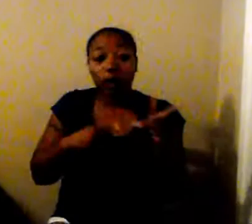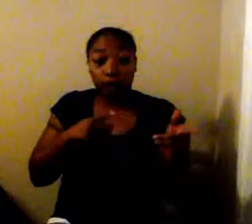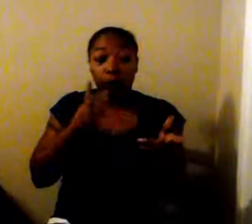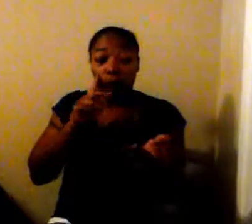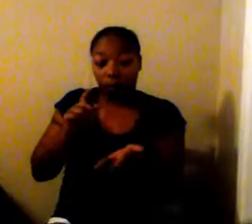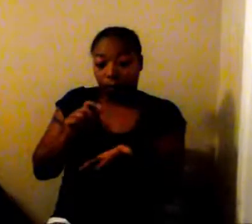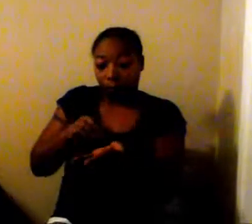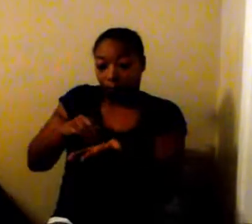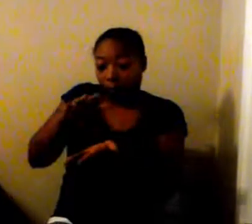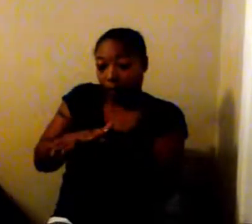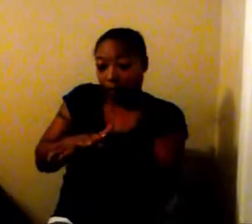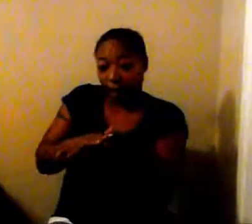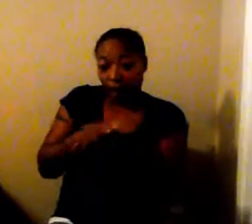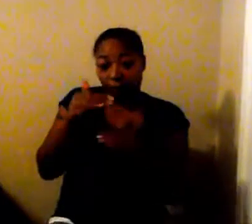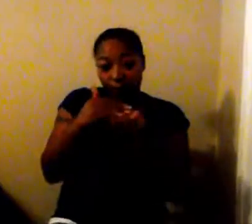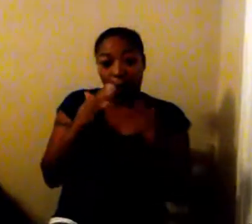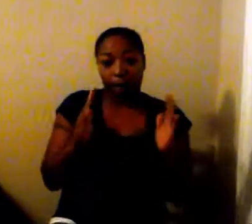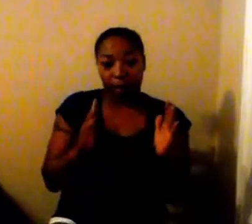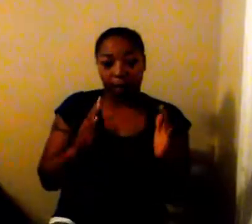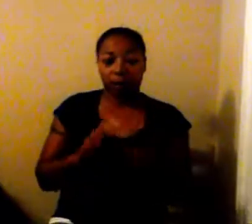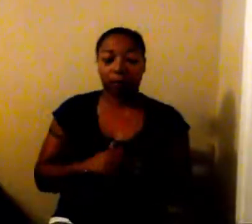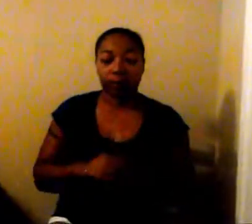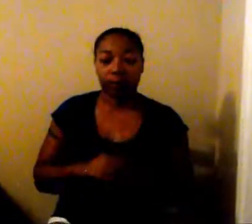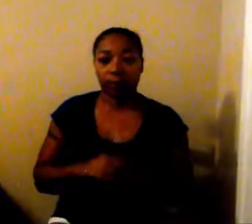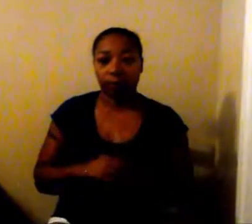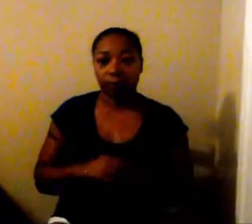you will put down in that box.